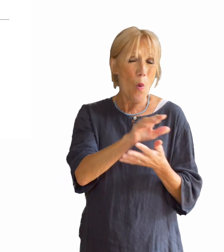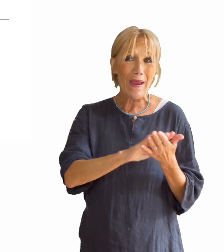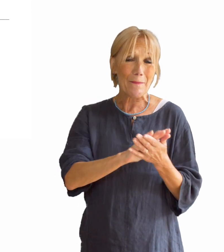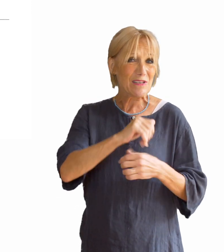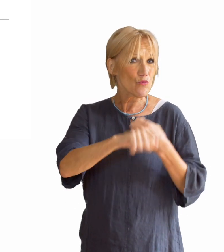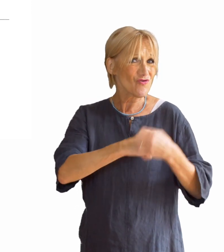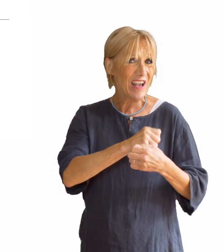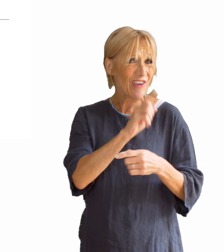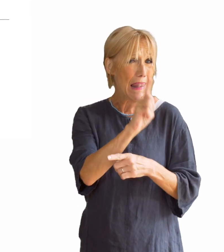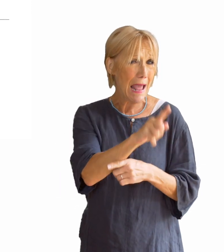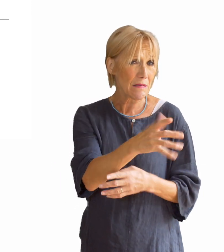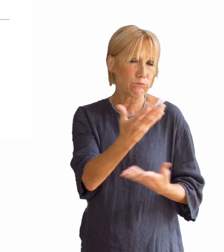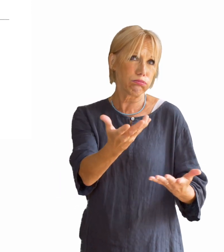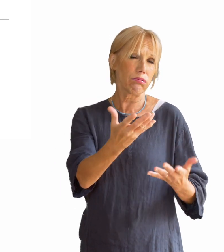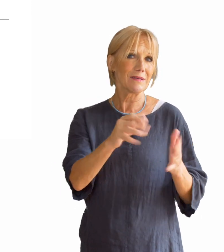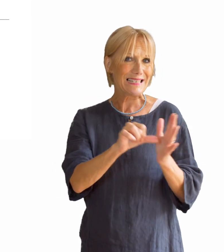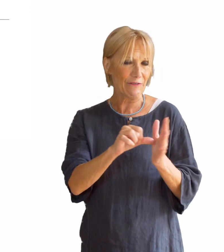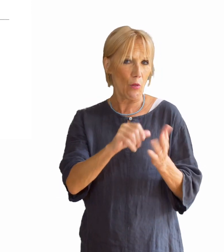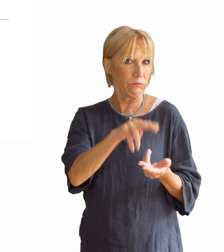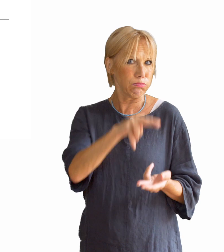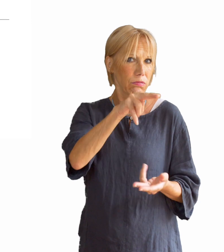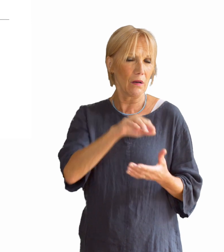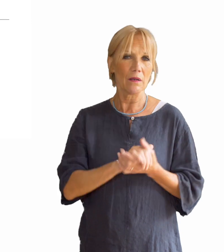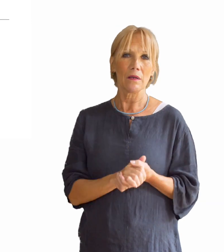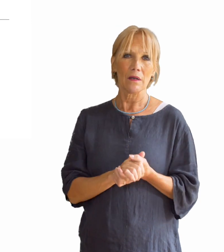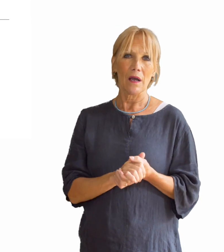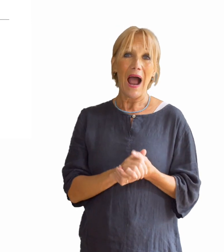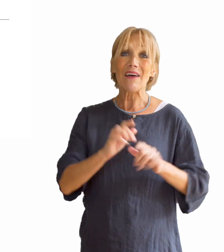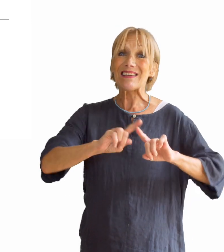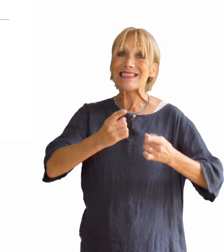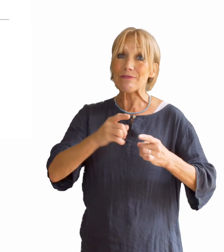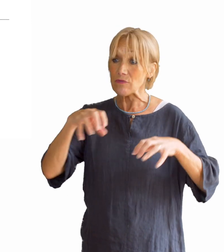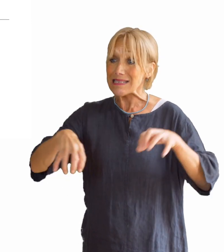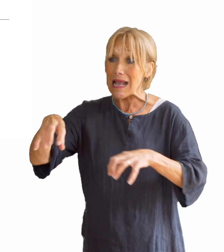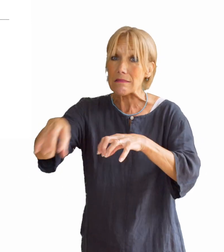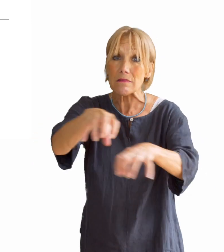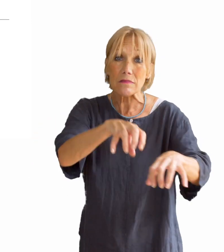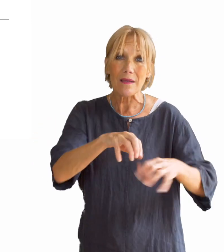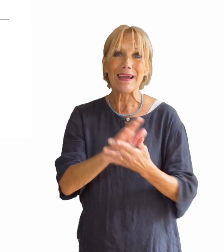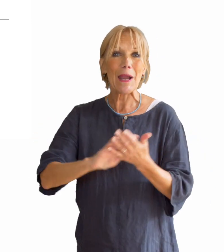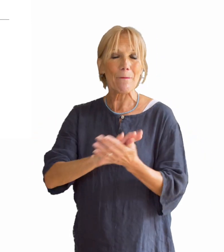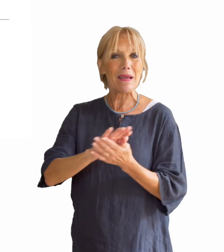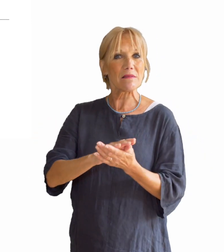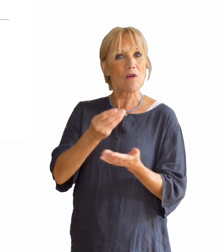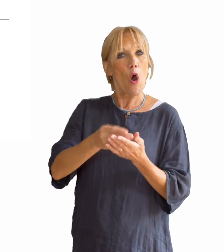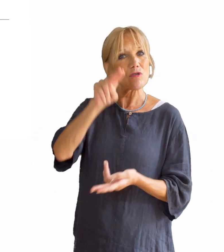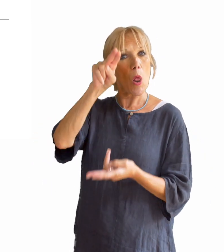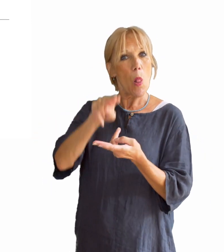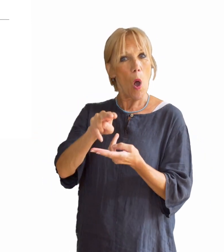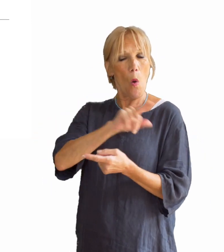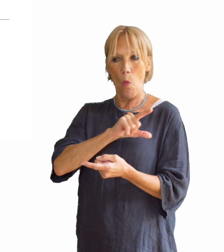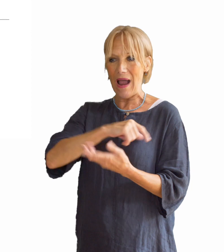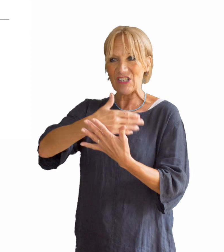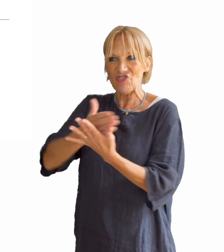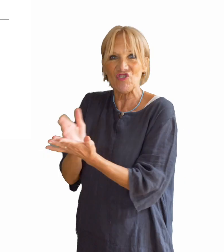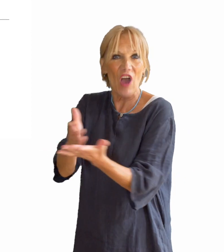are too low to start with, this can be difficult to change later. Running multiple centres across a region can help keep costs low